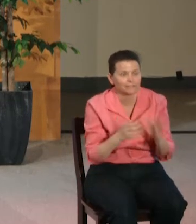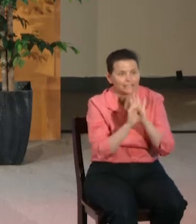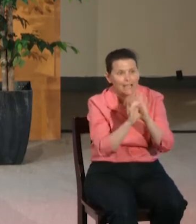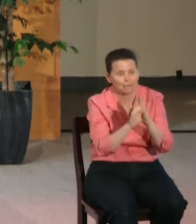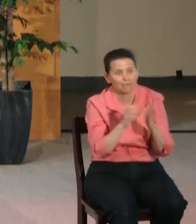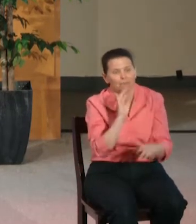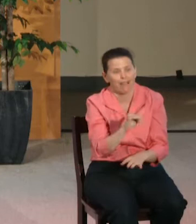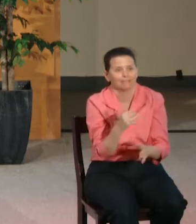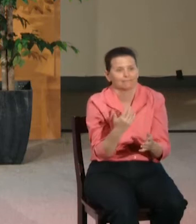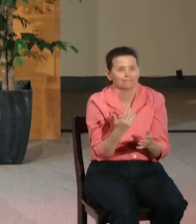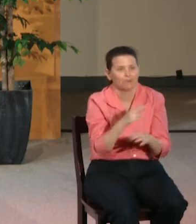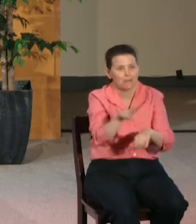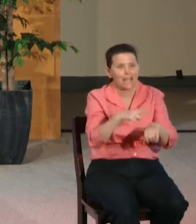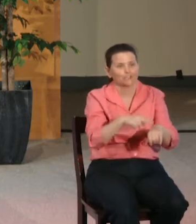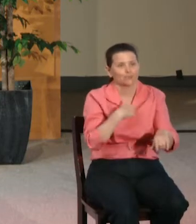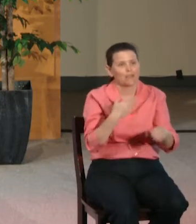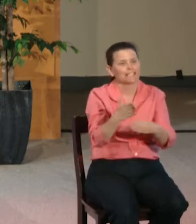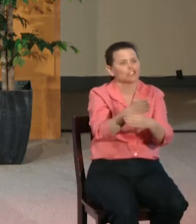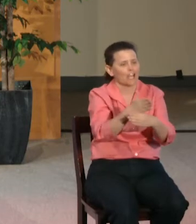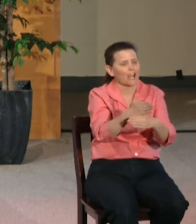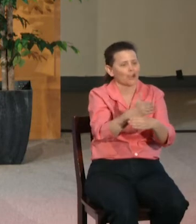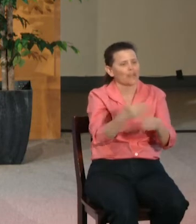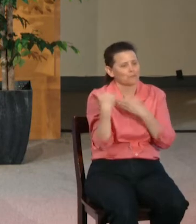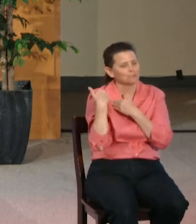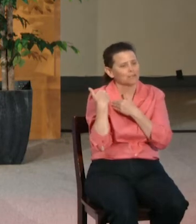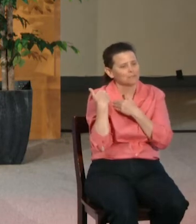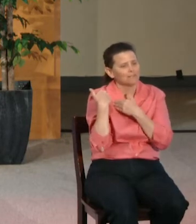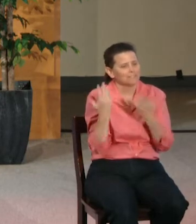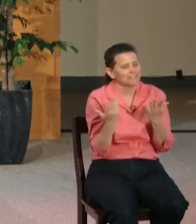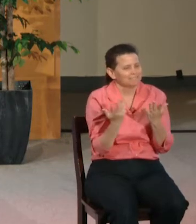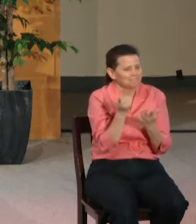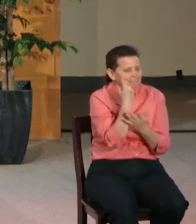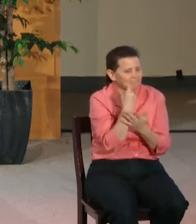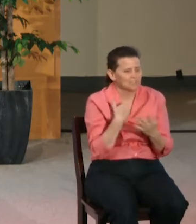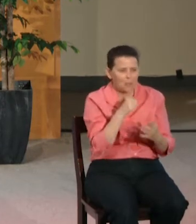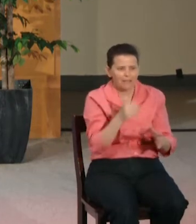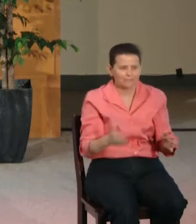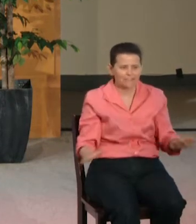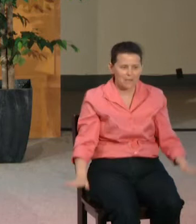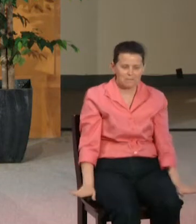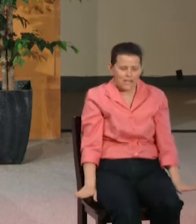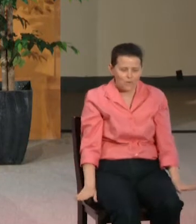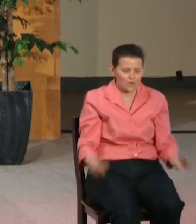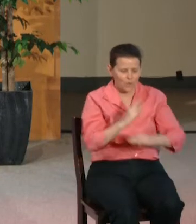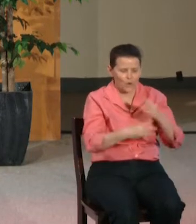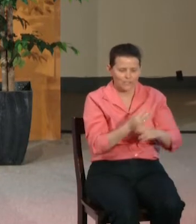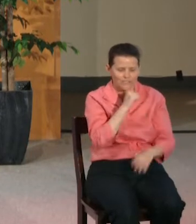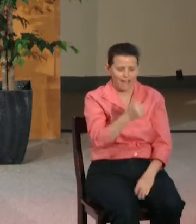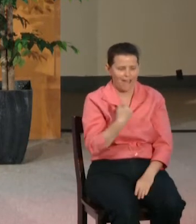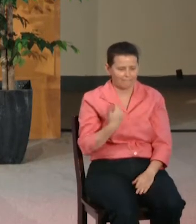sharing that responsibility. So they don't really have that issue in the penguin world, right? They don't have that little